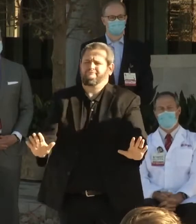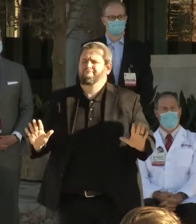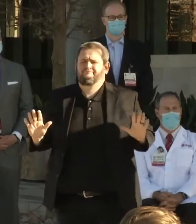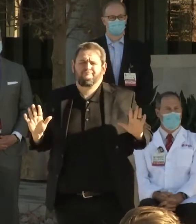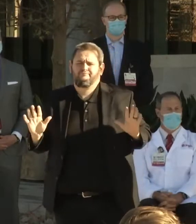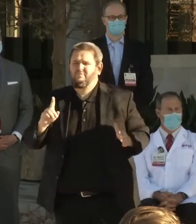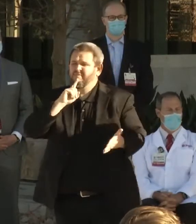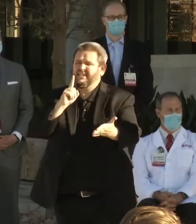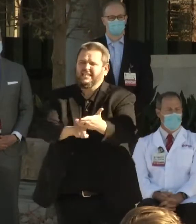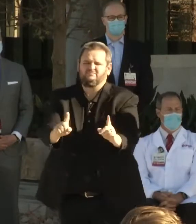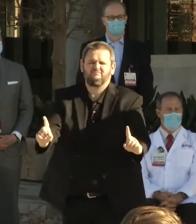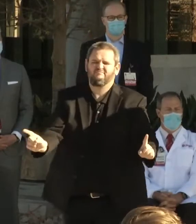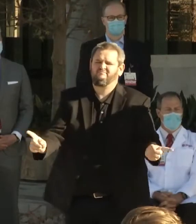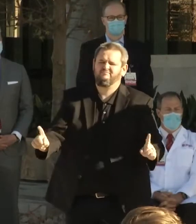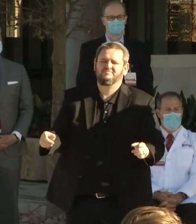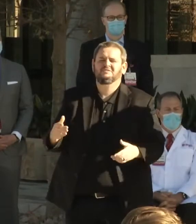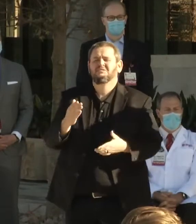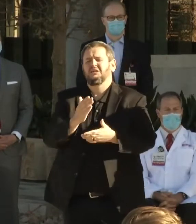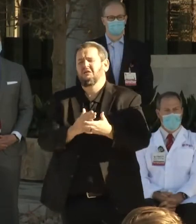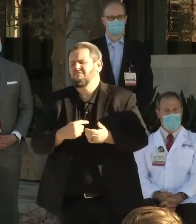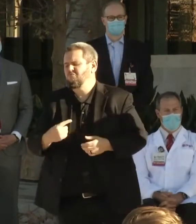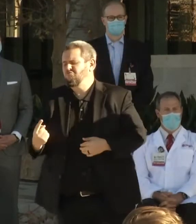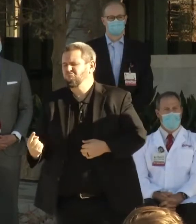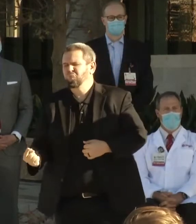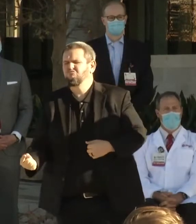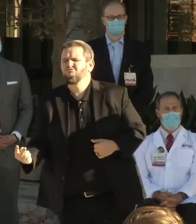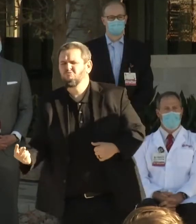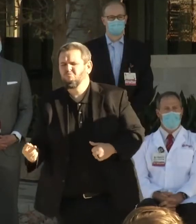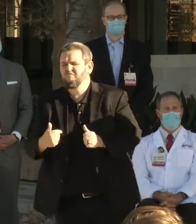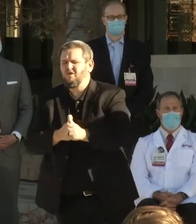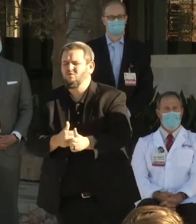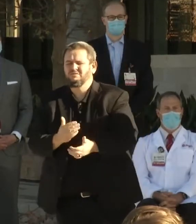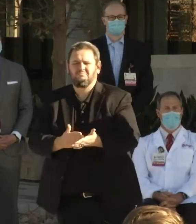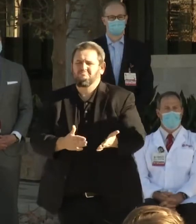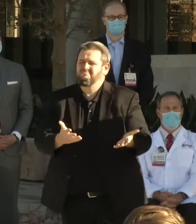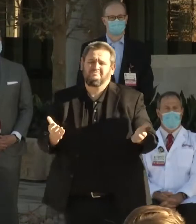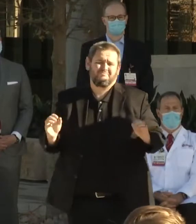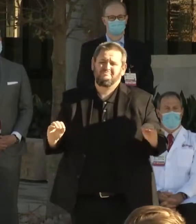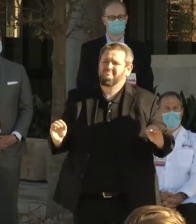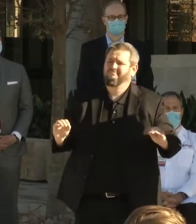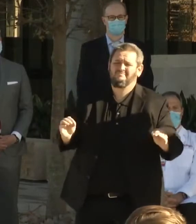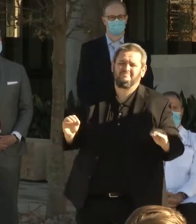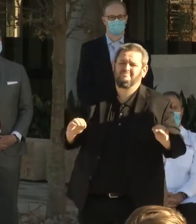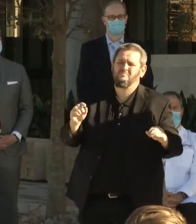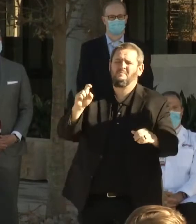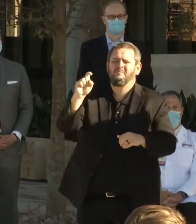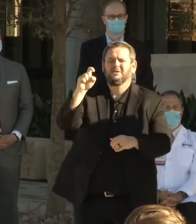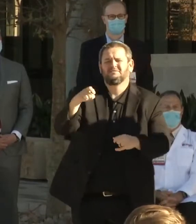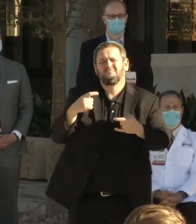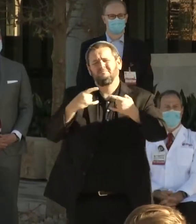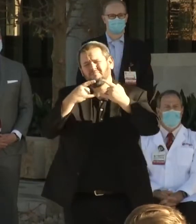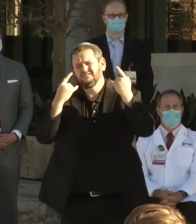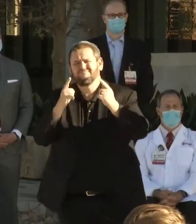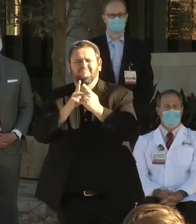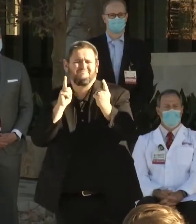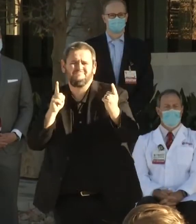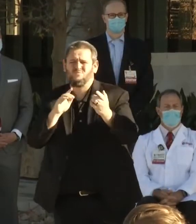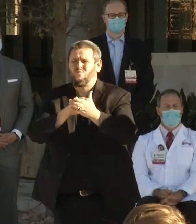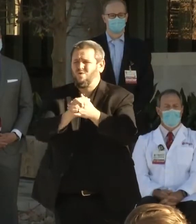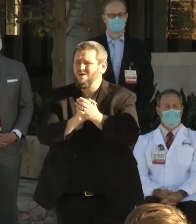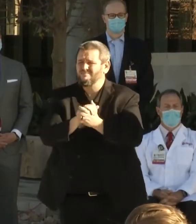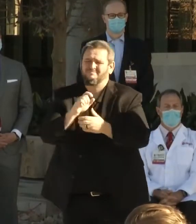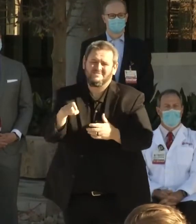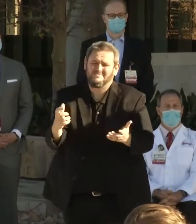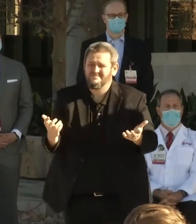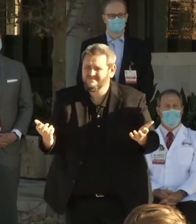in a one-size-fits-all approach. We have to wear a mask, watch a distance, and wash our hands. And when a